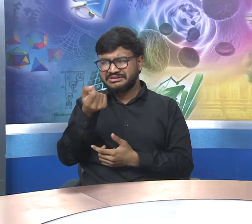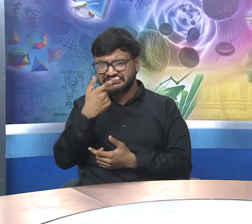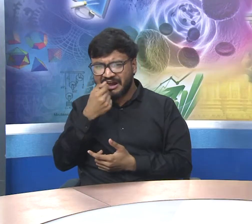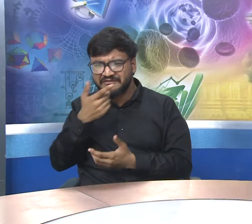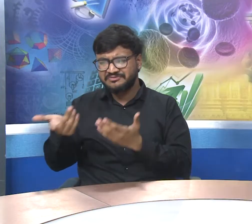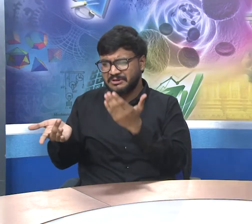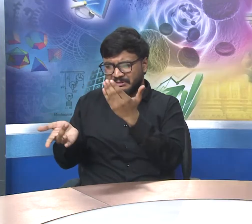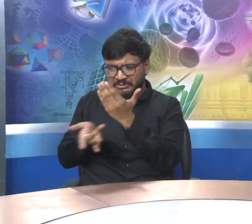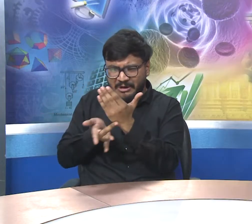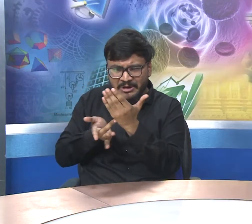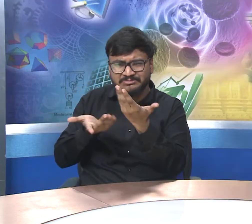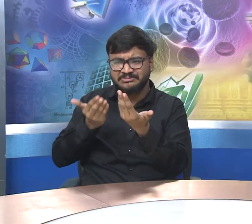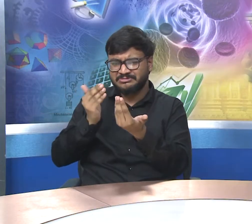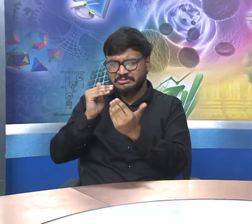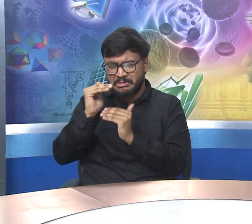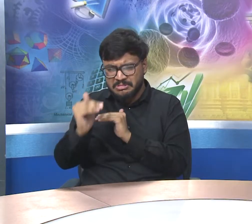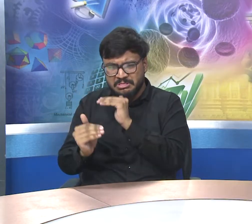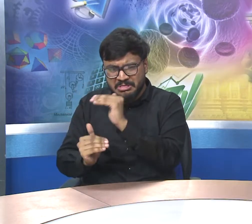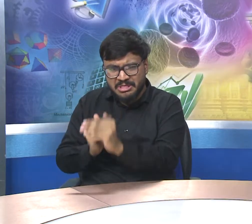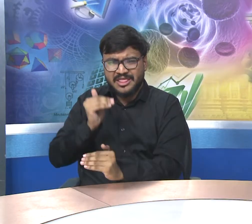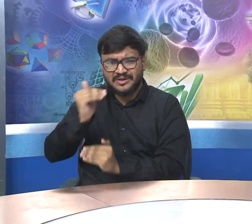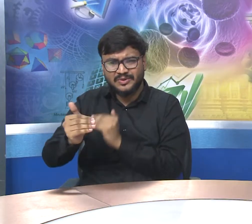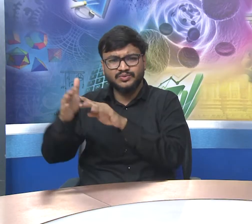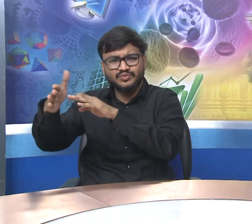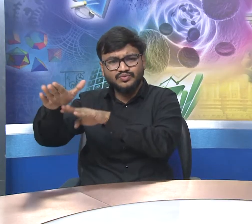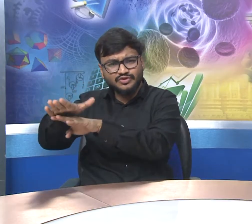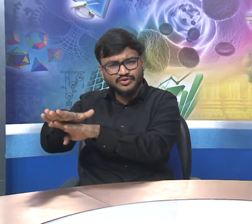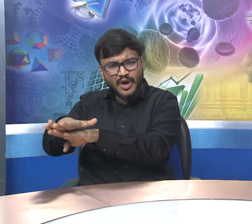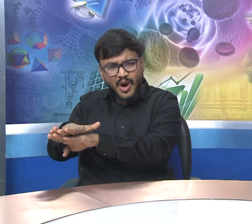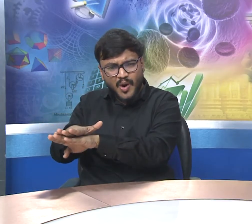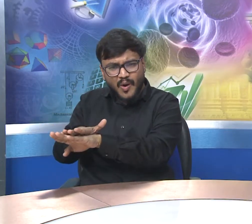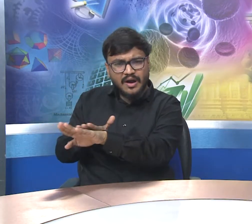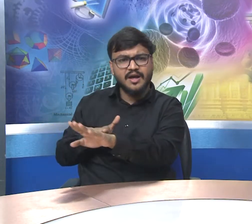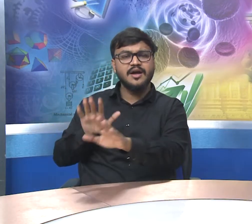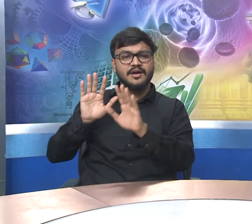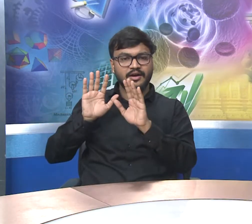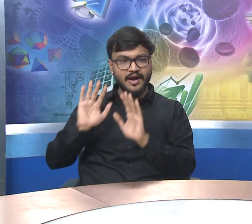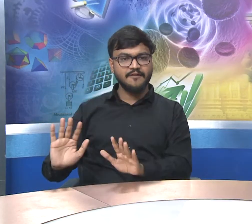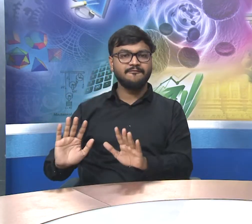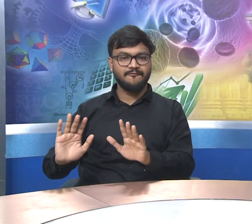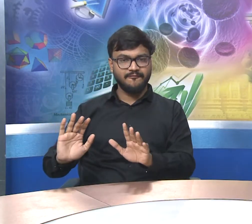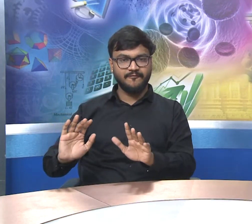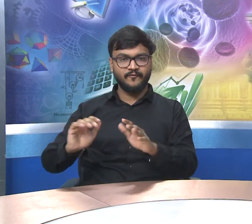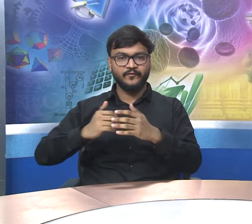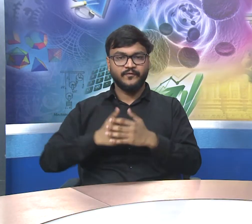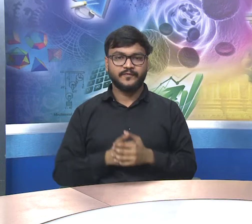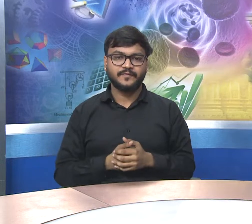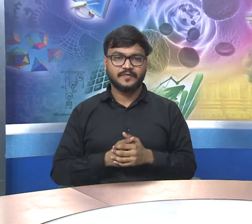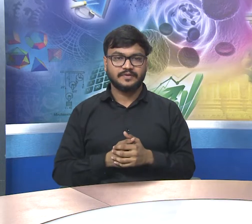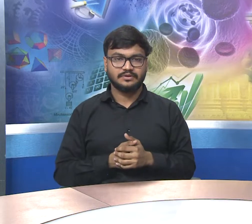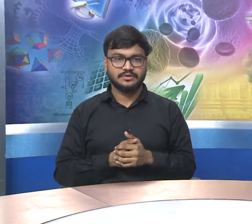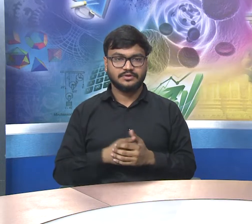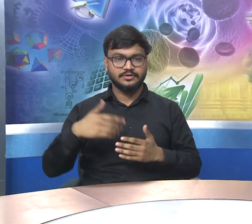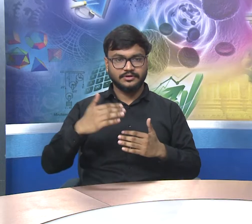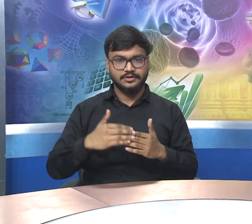So it helps deaf children to learn language at starting their birth.